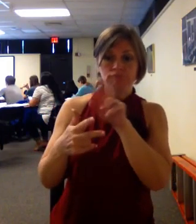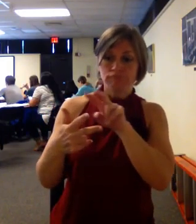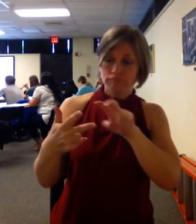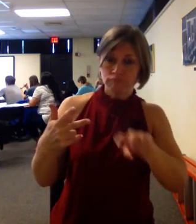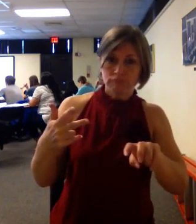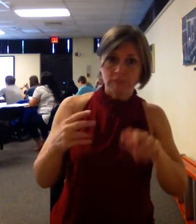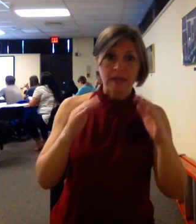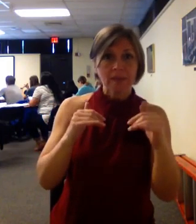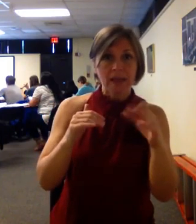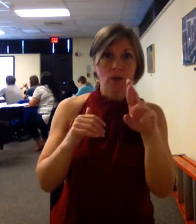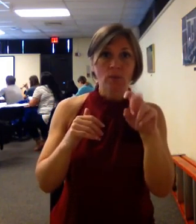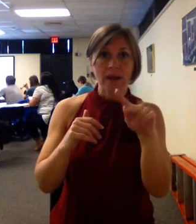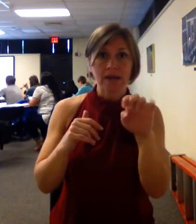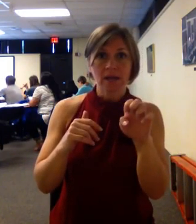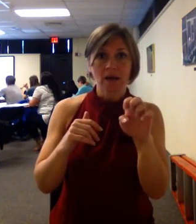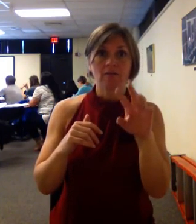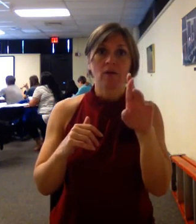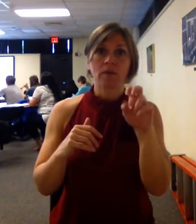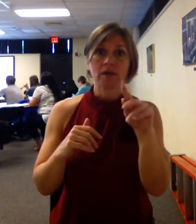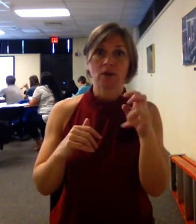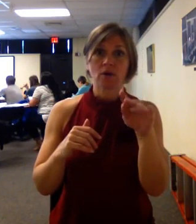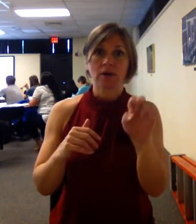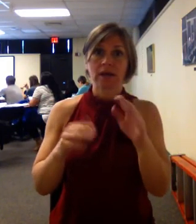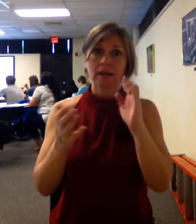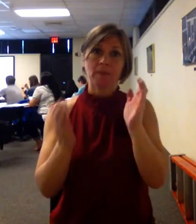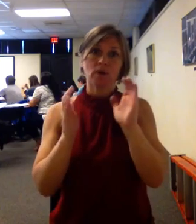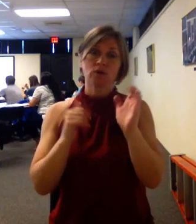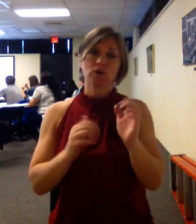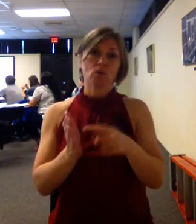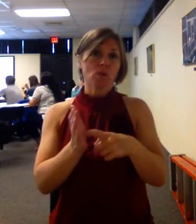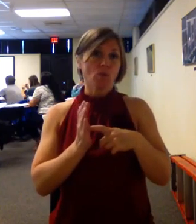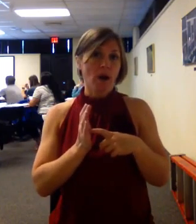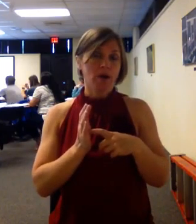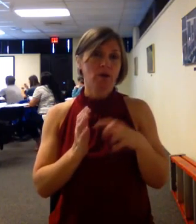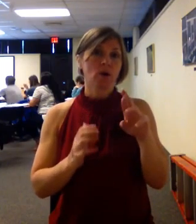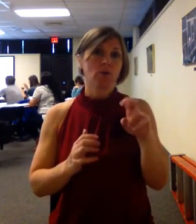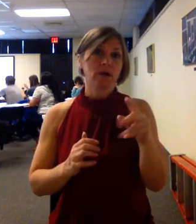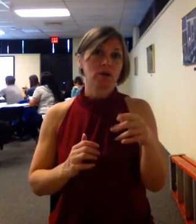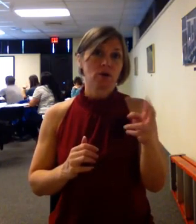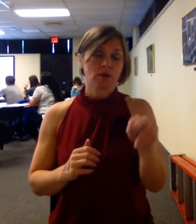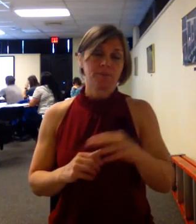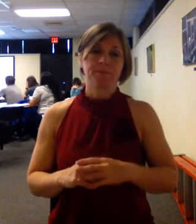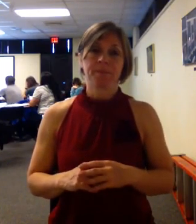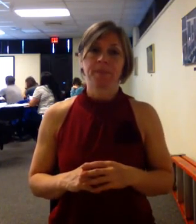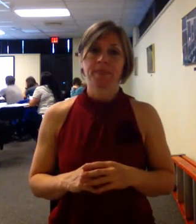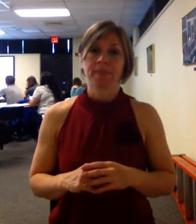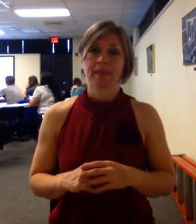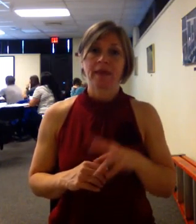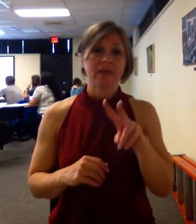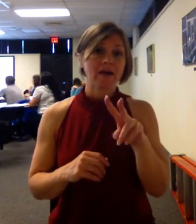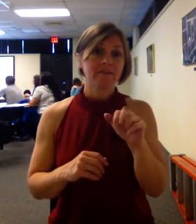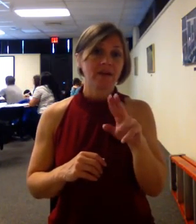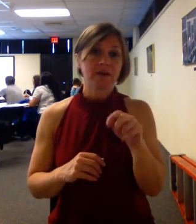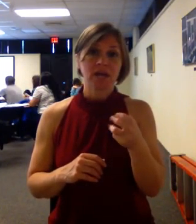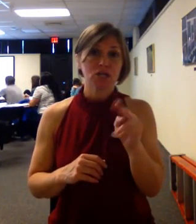expected rate of return compared to the required rate of return. Coefficient of variation isn't helping you decide whether you're going to